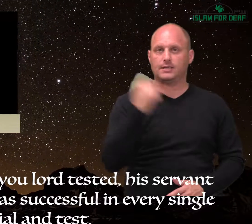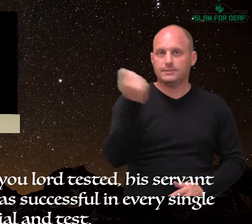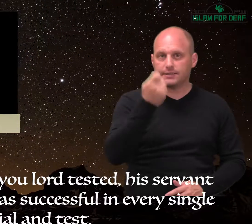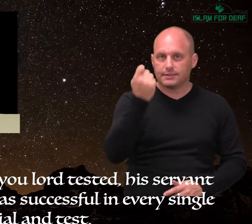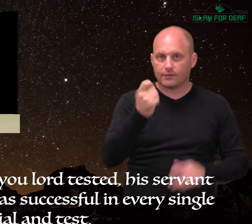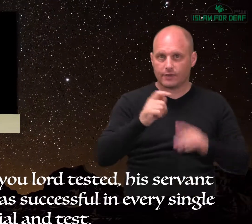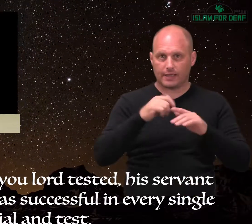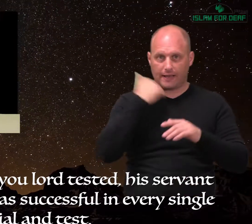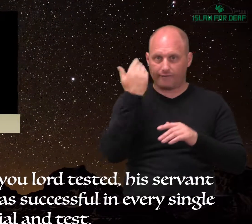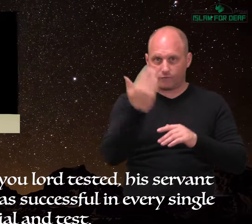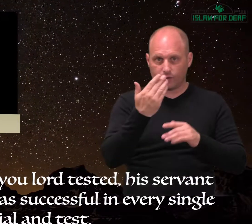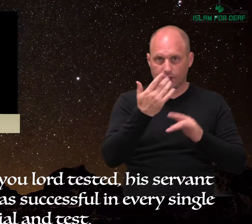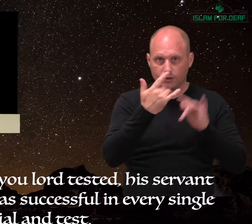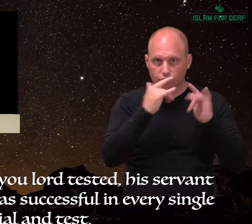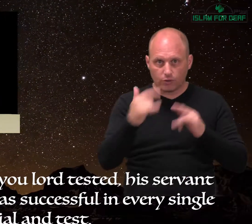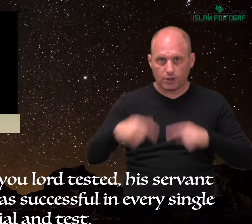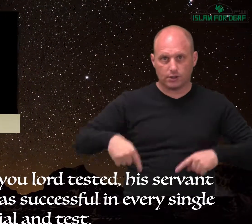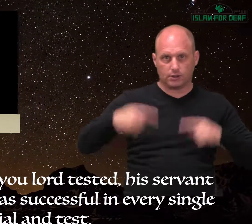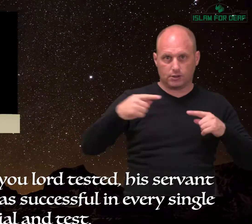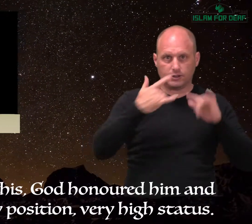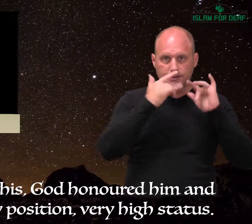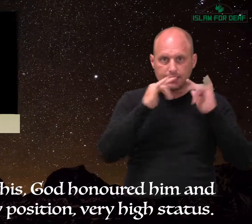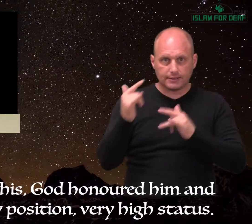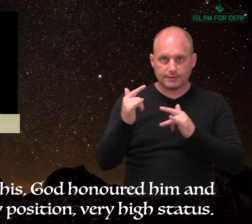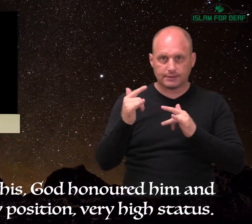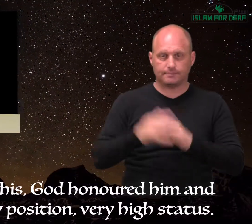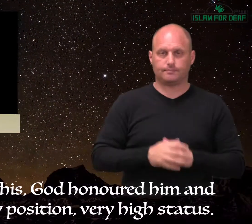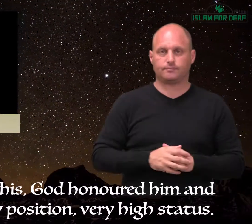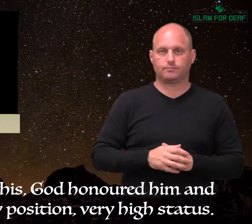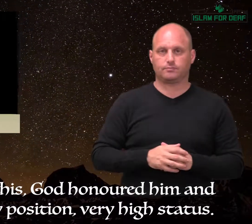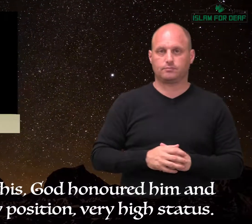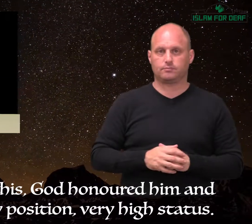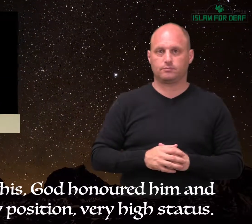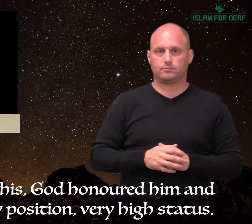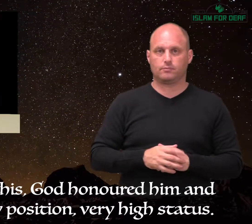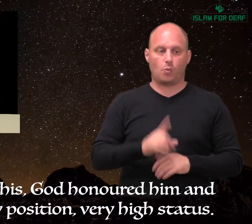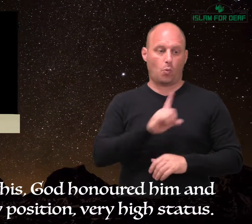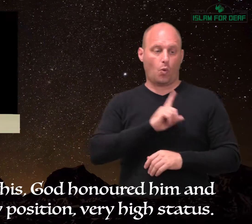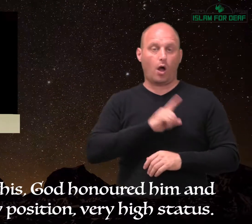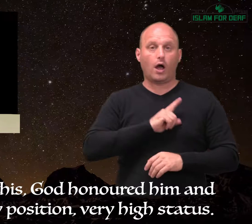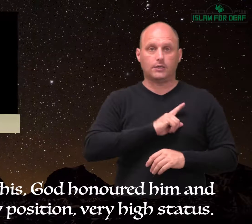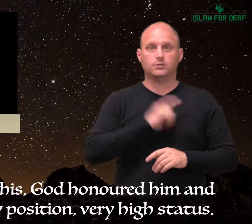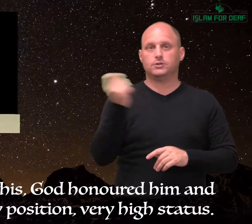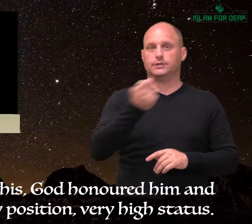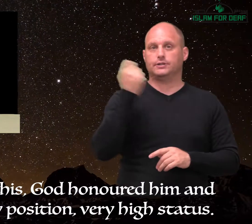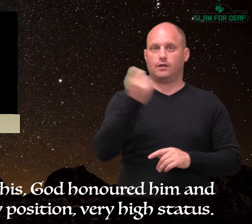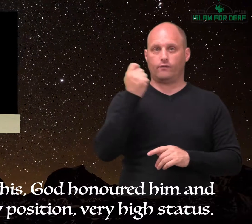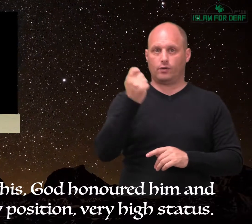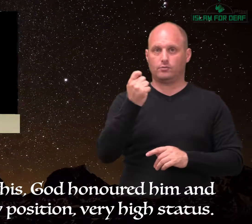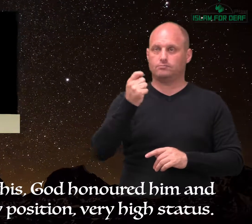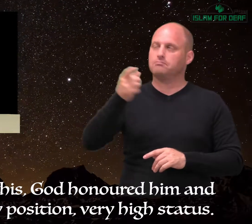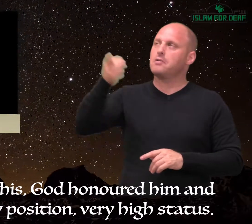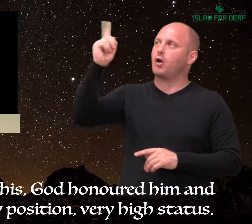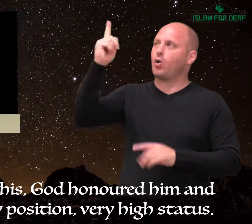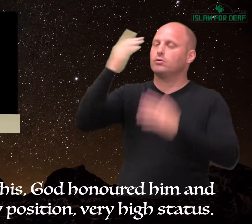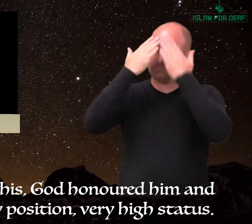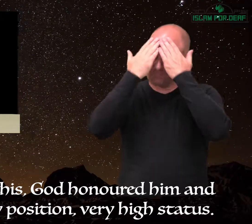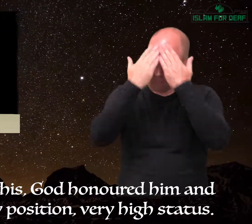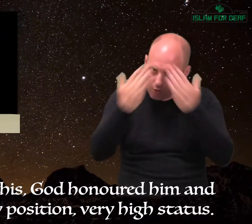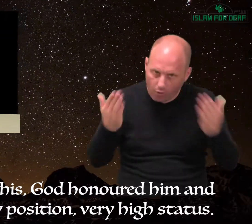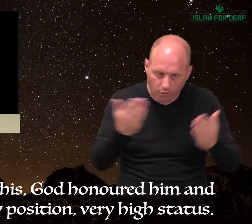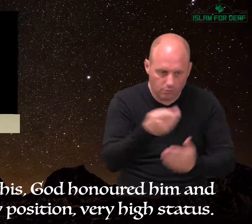single trial, in every single test. And in result of this, God honored him